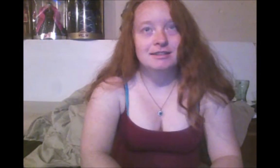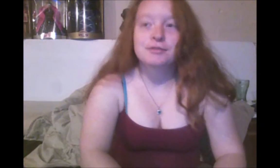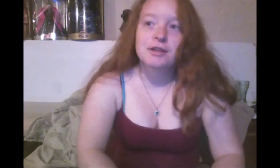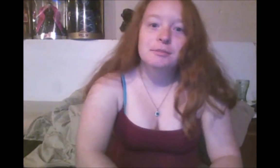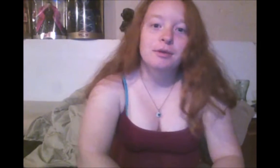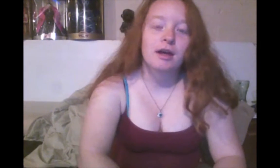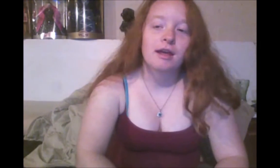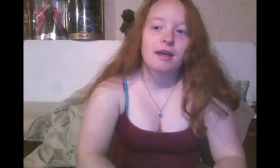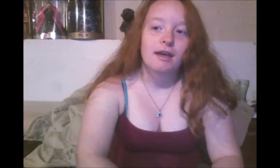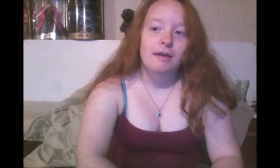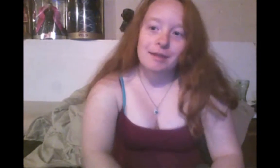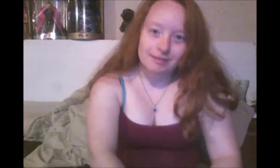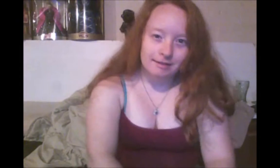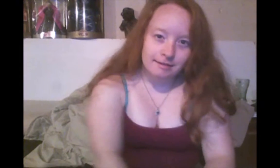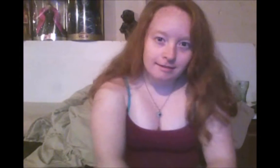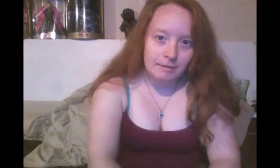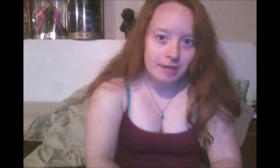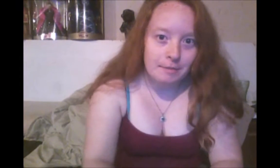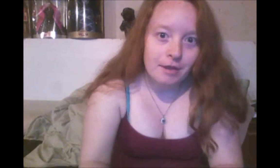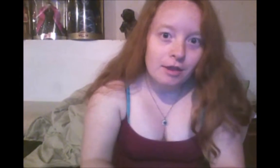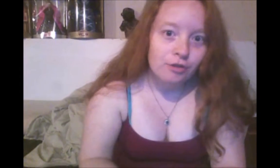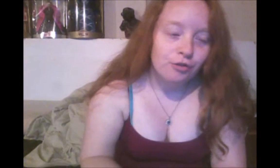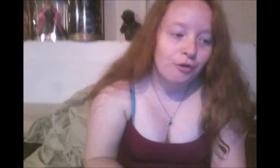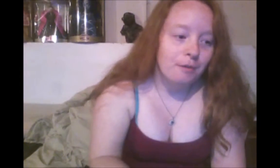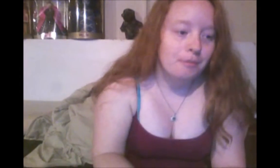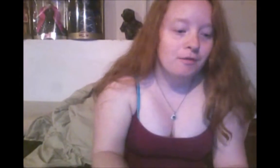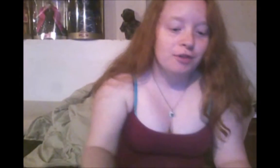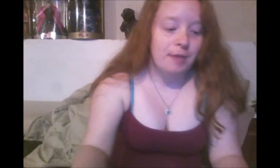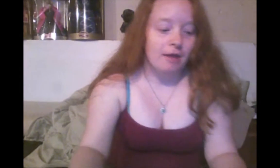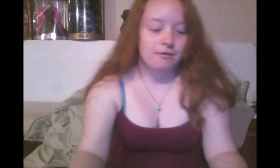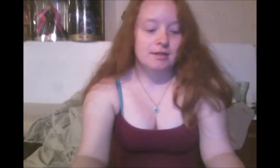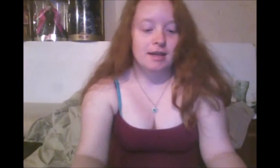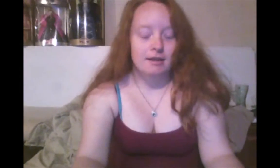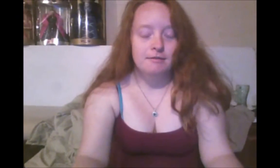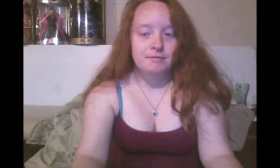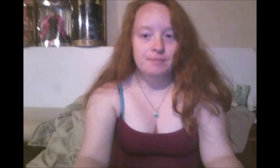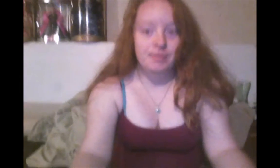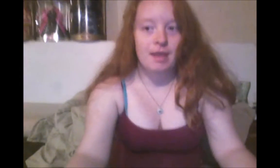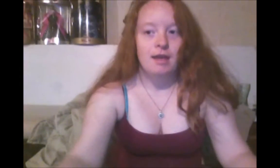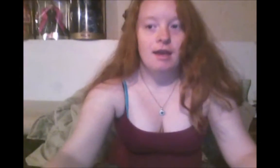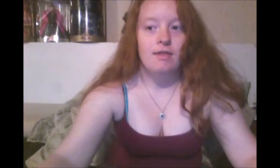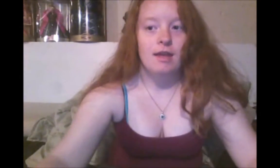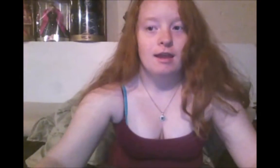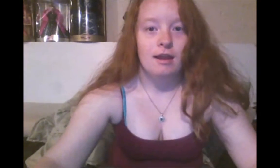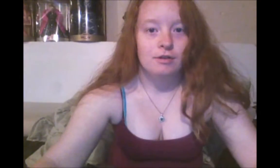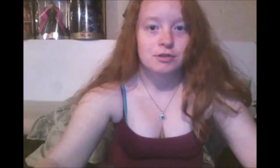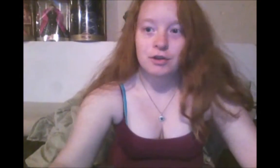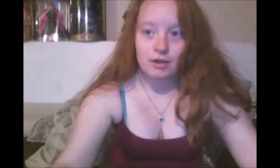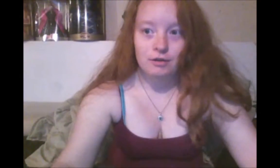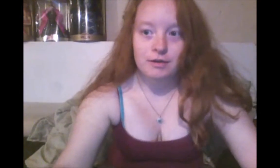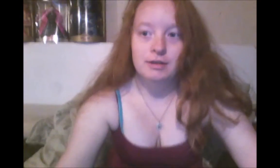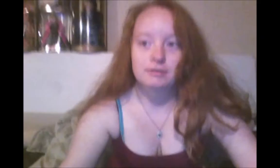different, but makes sense at the same time. So I'm going to move this back for a second, and then I'll show you how you do it.